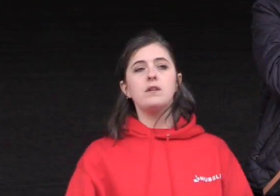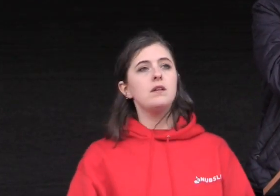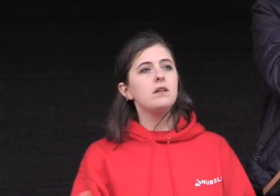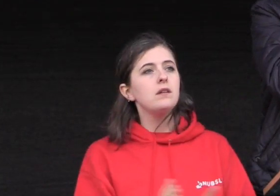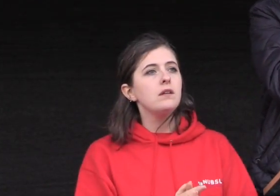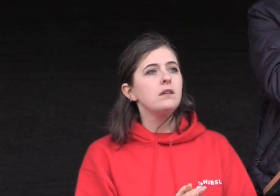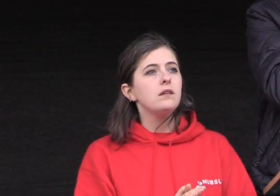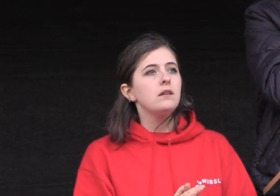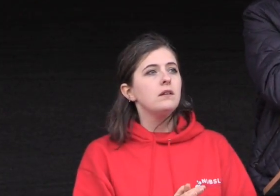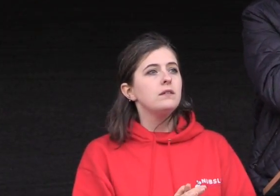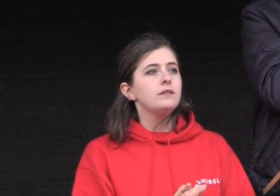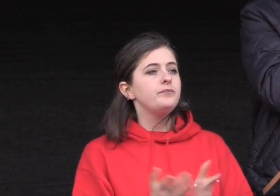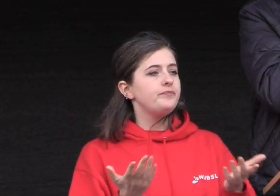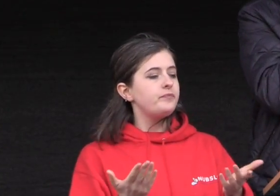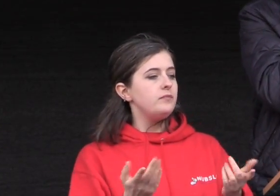And